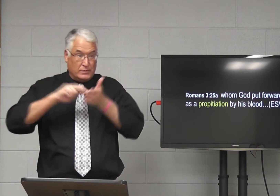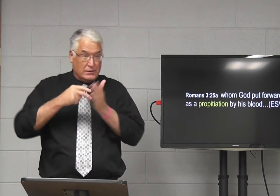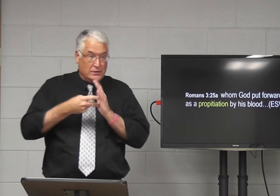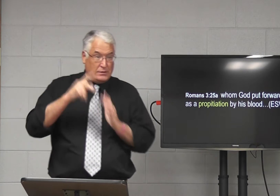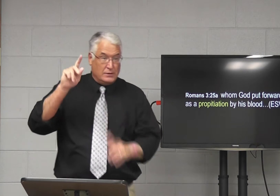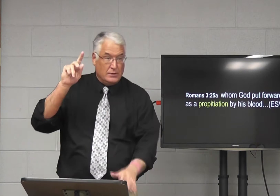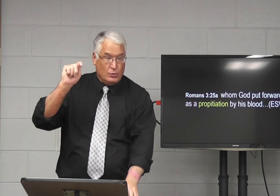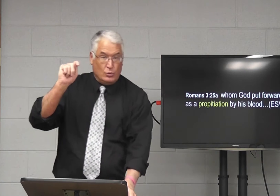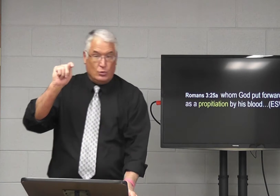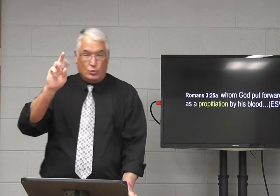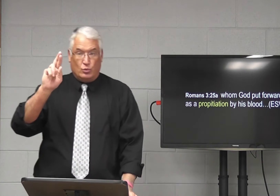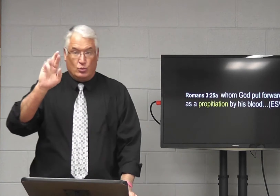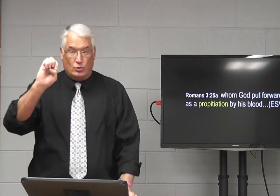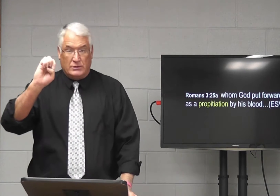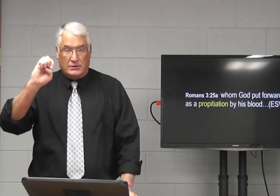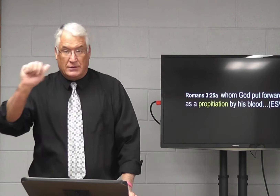You know the word treason?